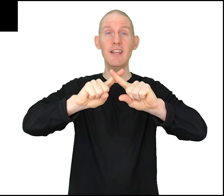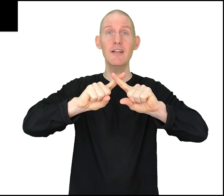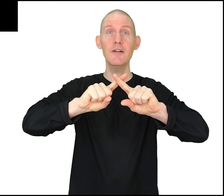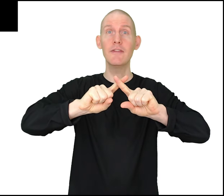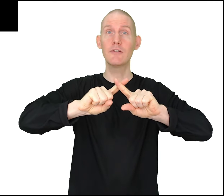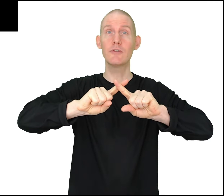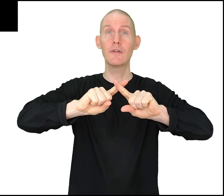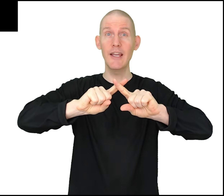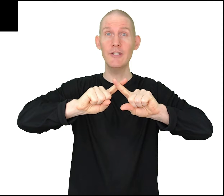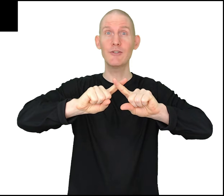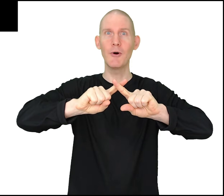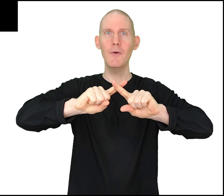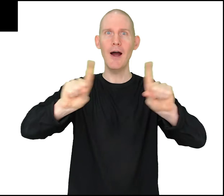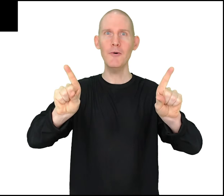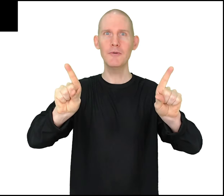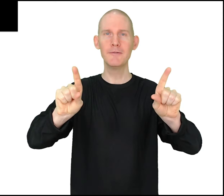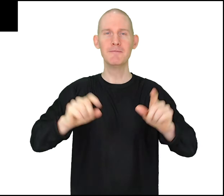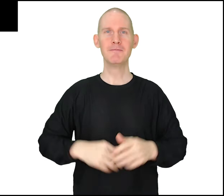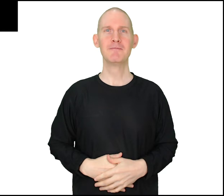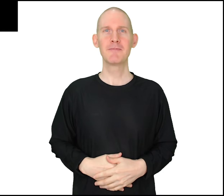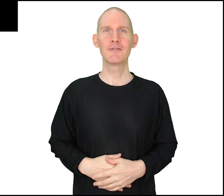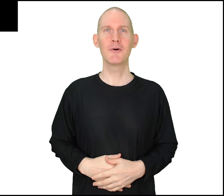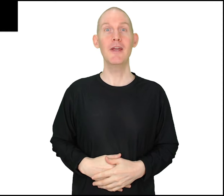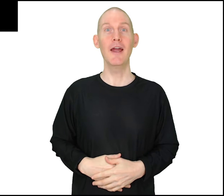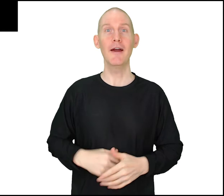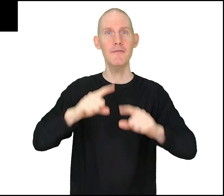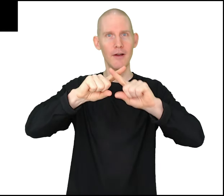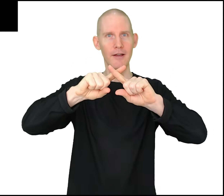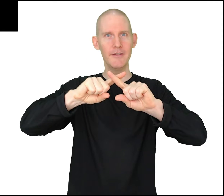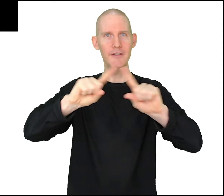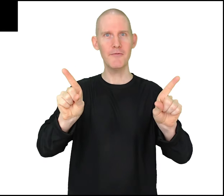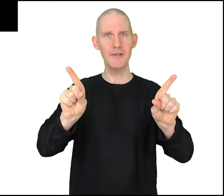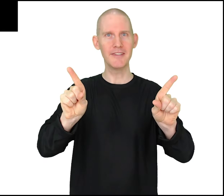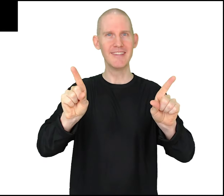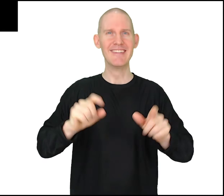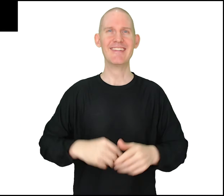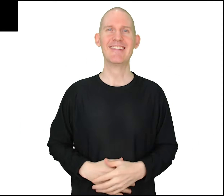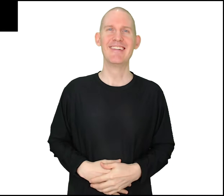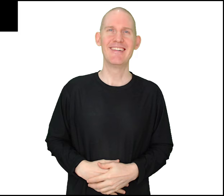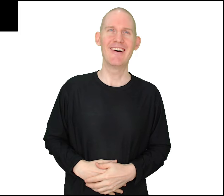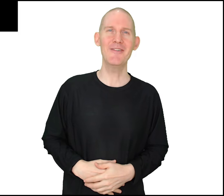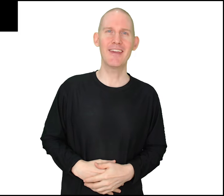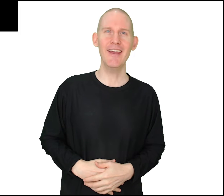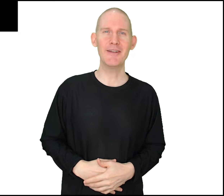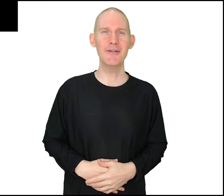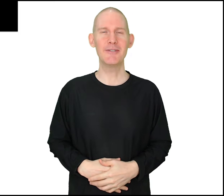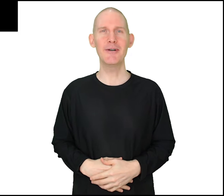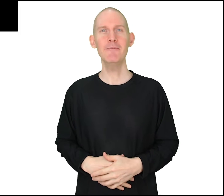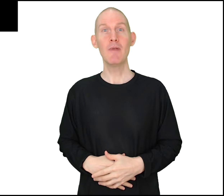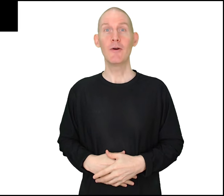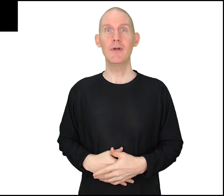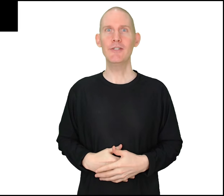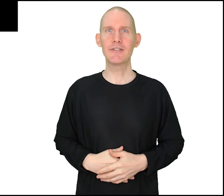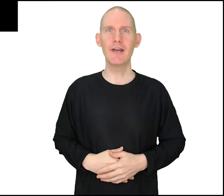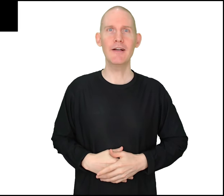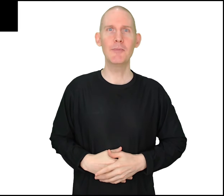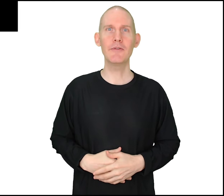and then just go out. So we have different. Okay, good, good. We just talked about the